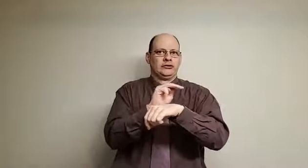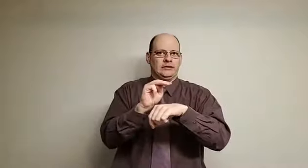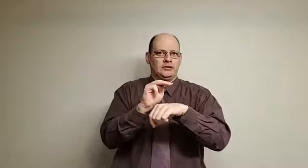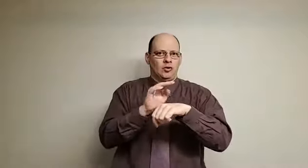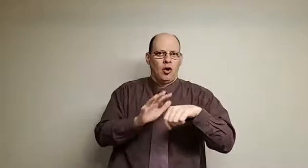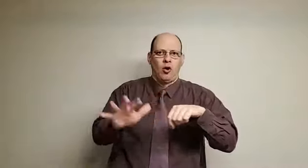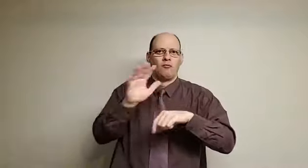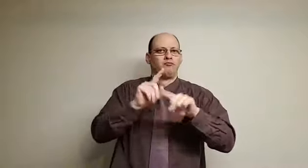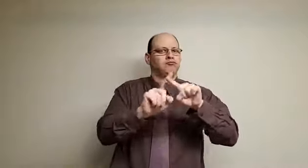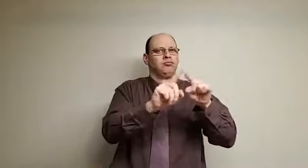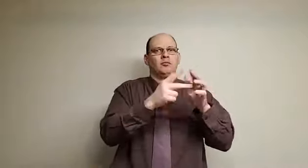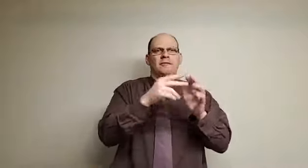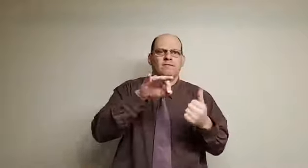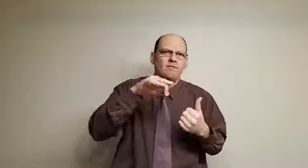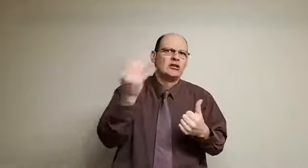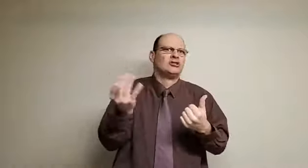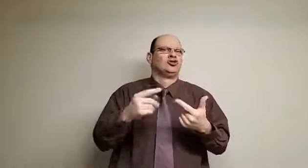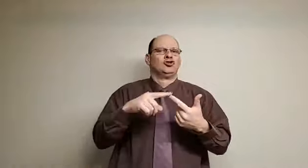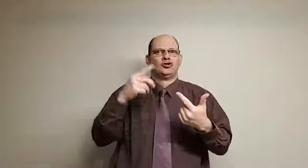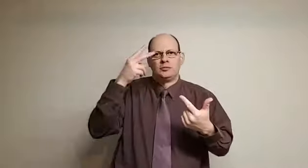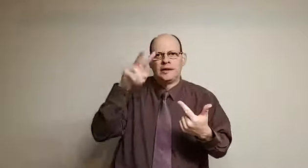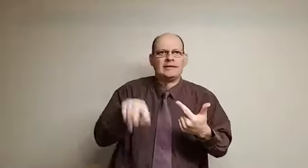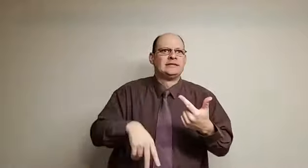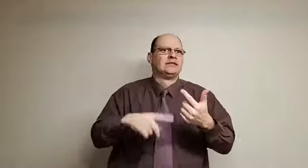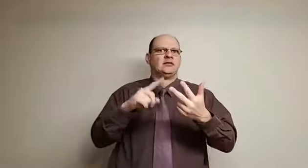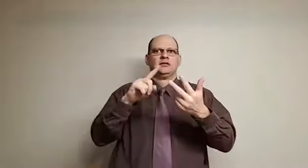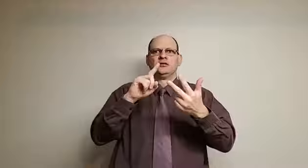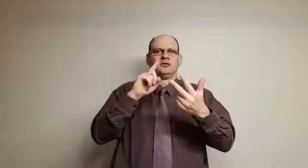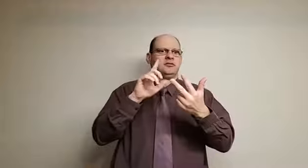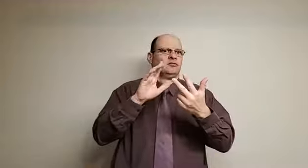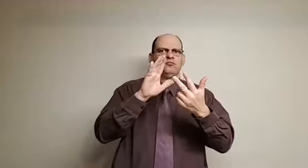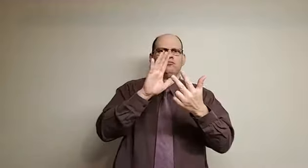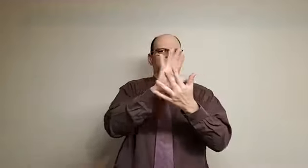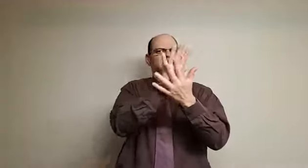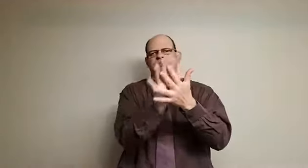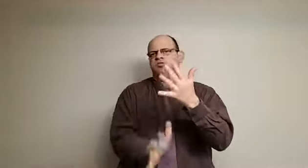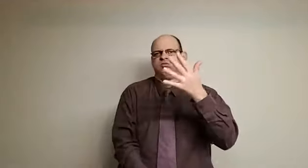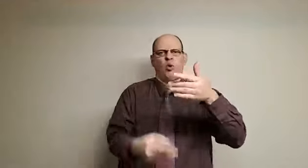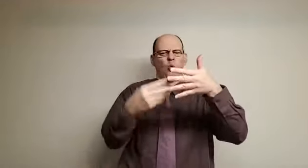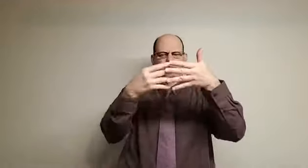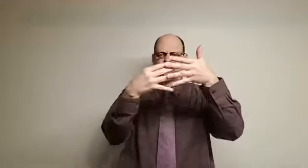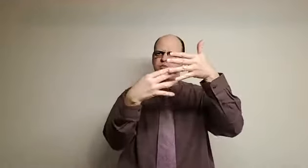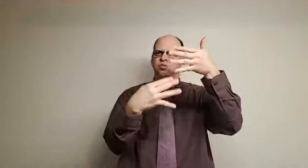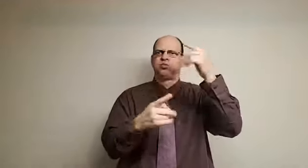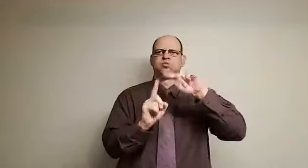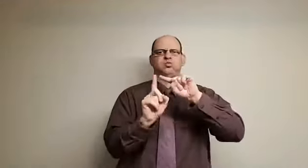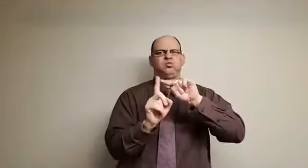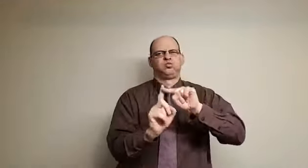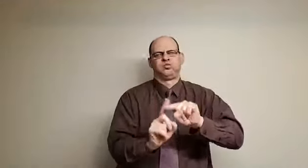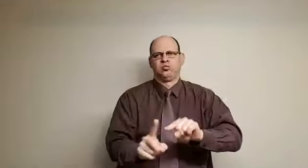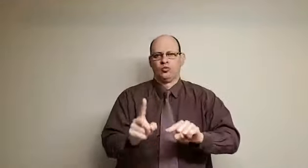that we have in the UPCI we've got French Spanish just all sorts of different